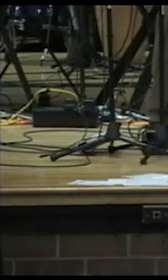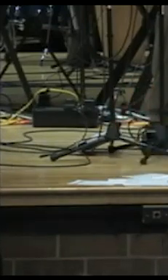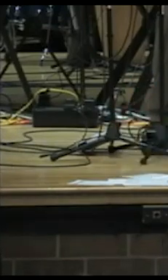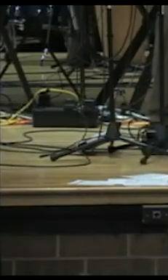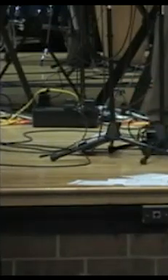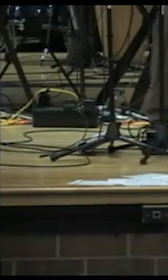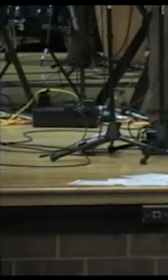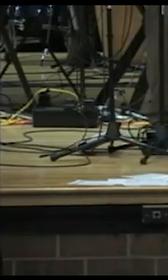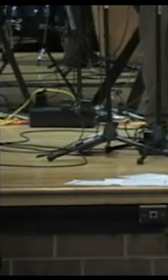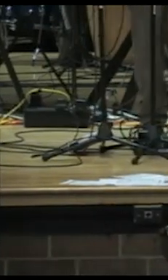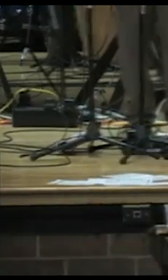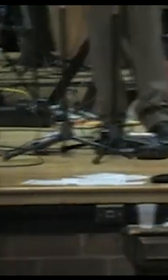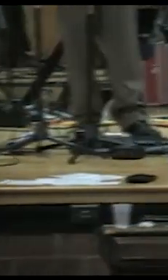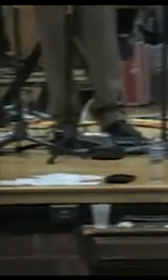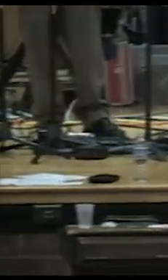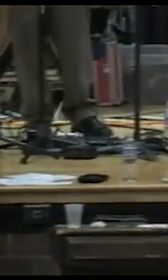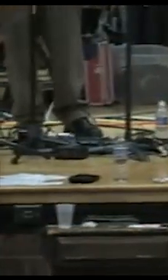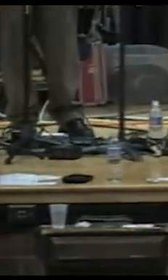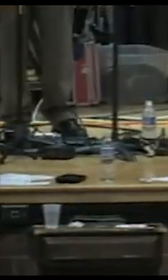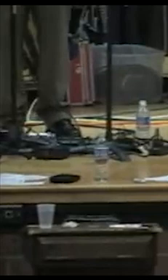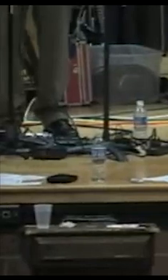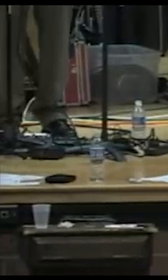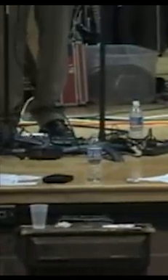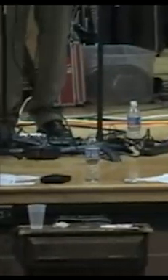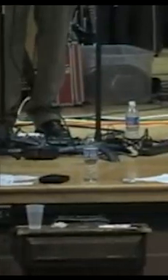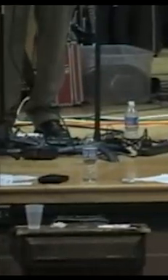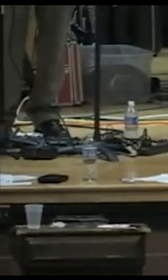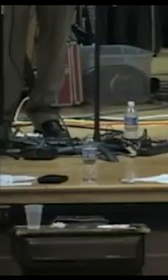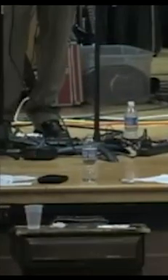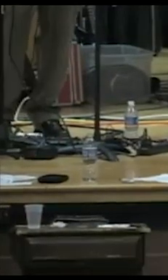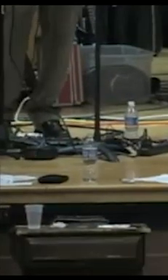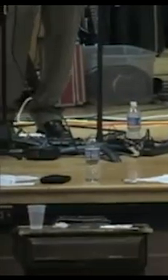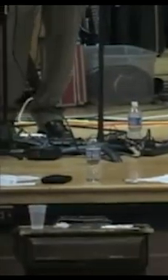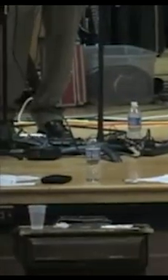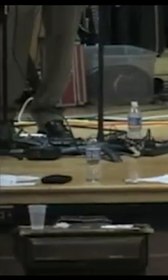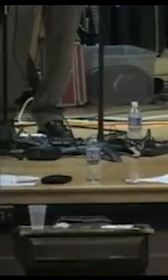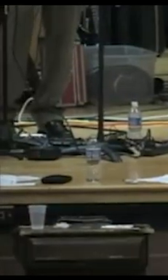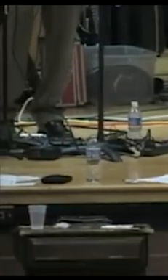power. If you lack the power that comes from